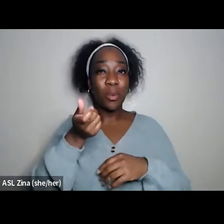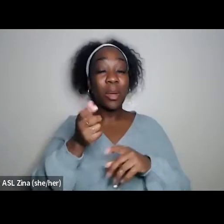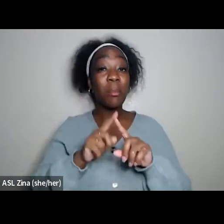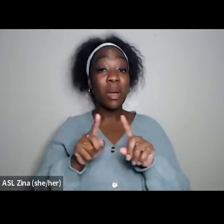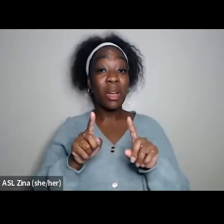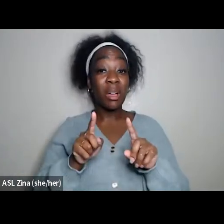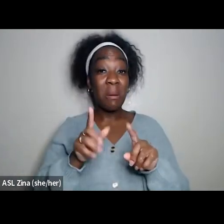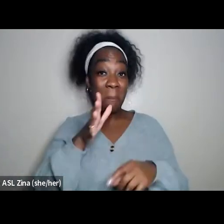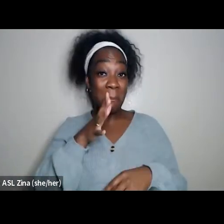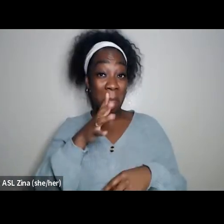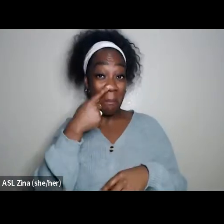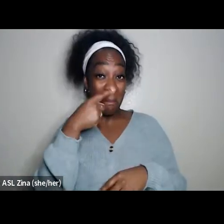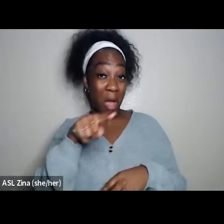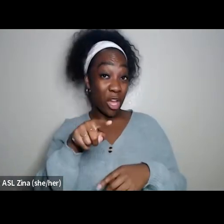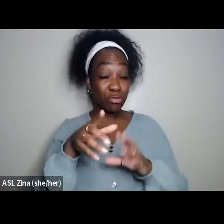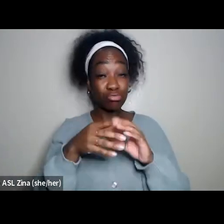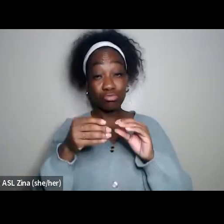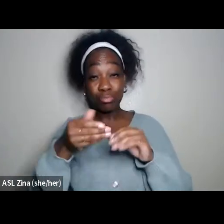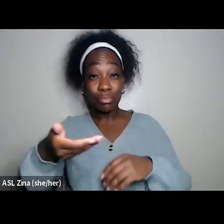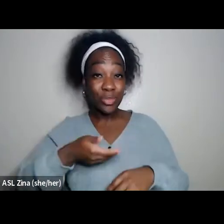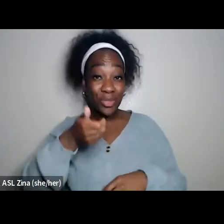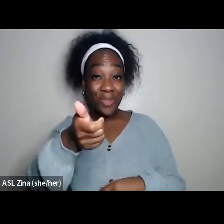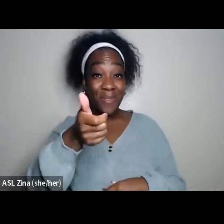introduce yourself, Mommy?